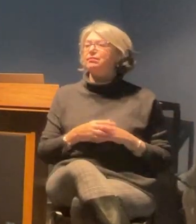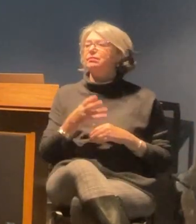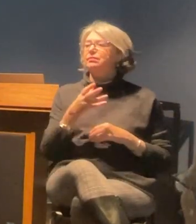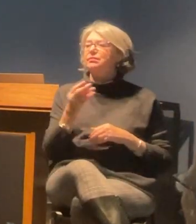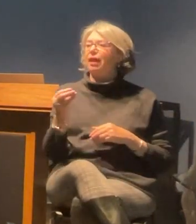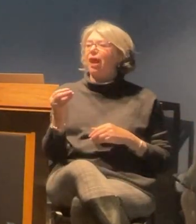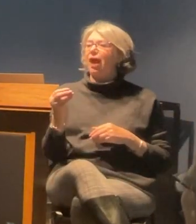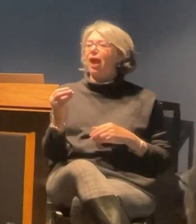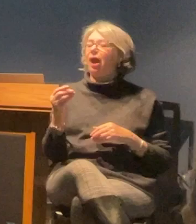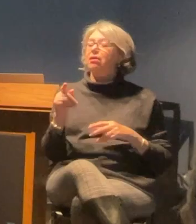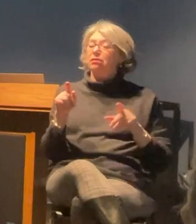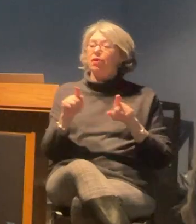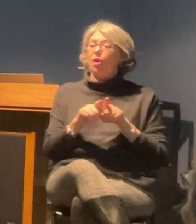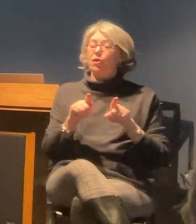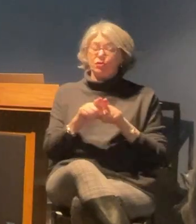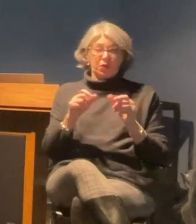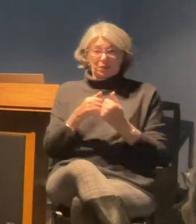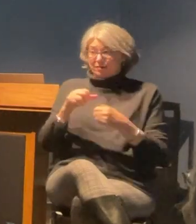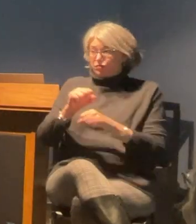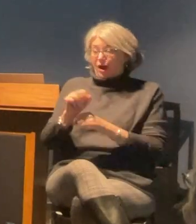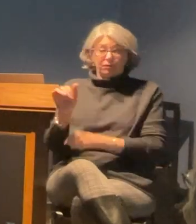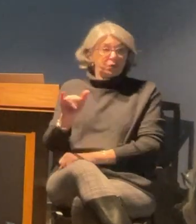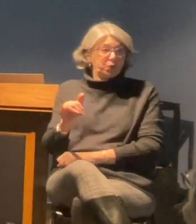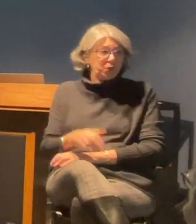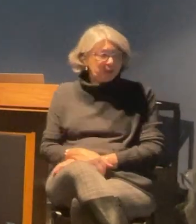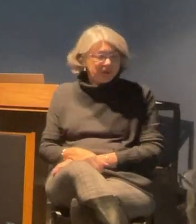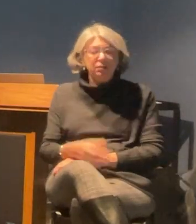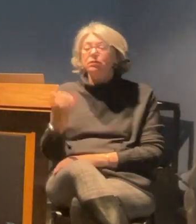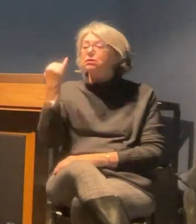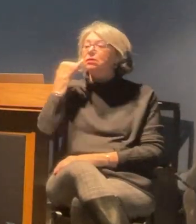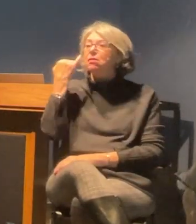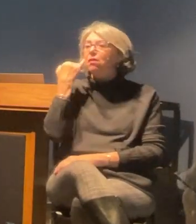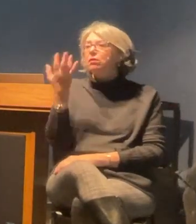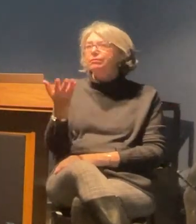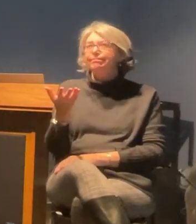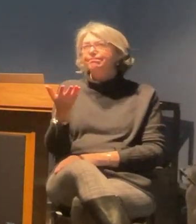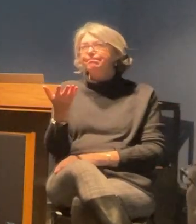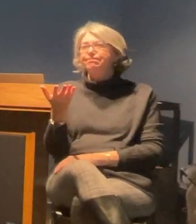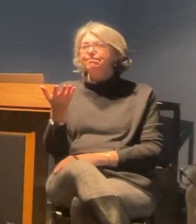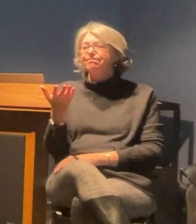And they do it also with their jobs. So let's say